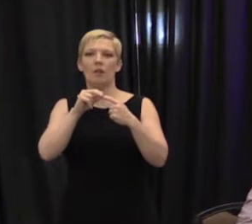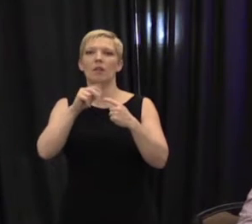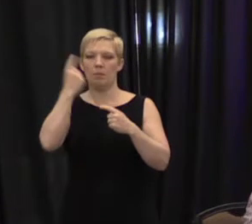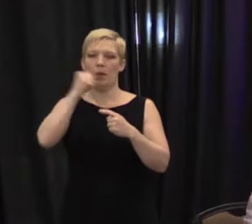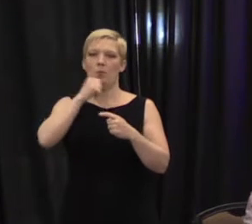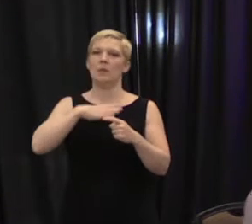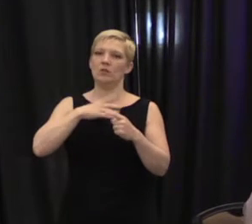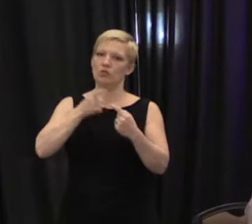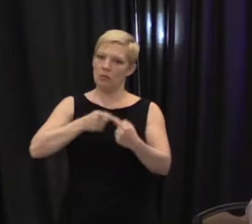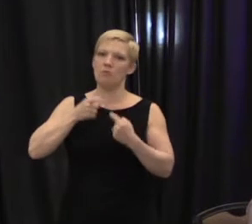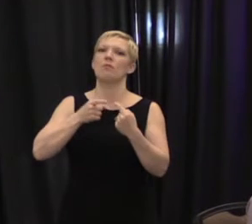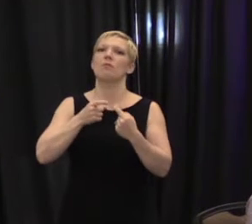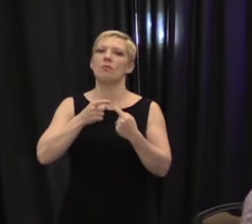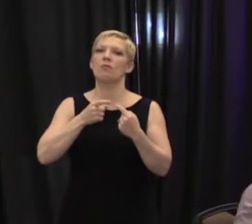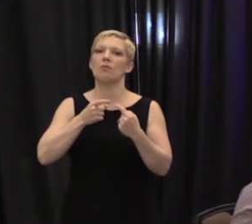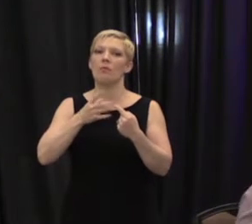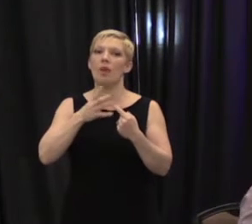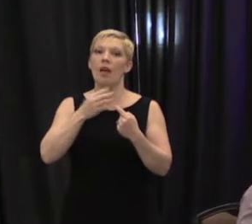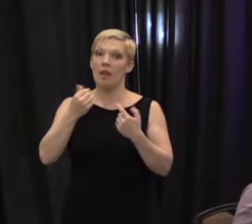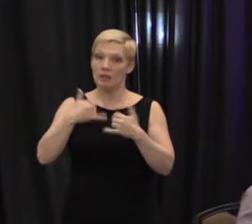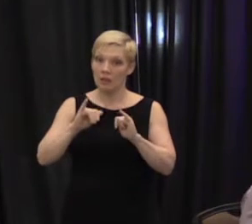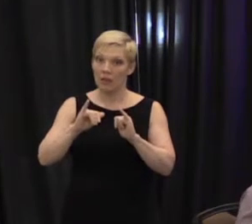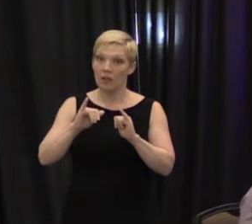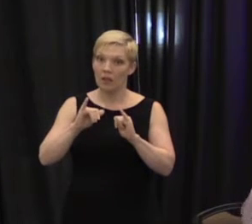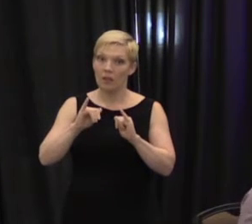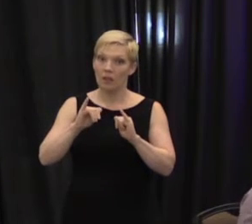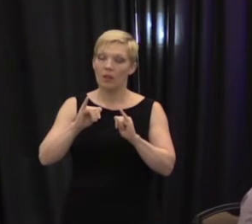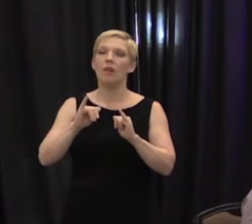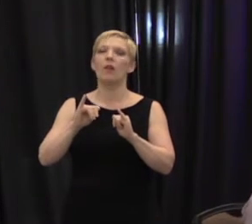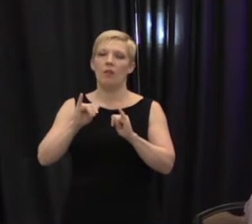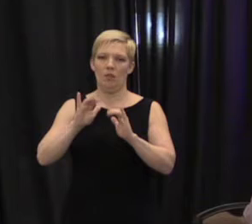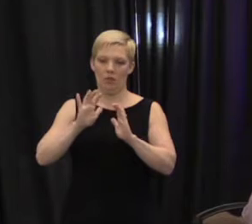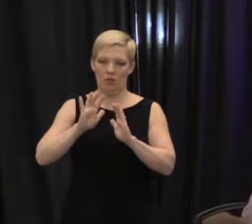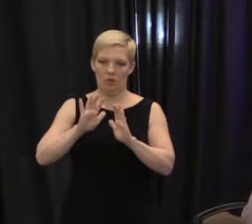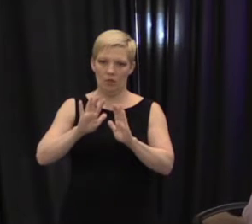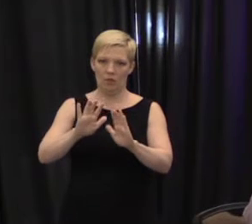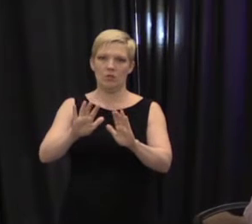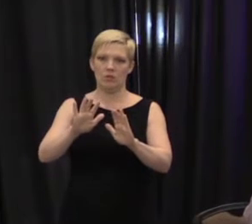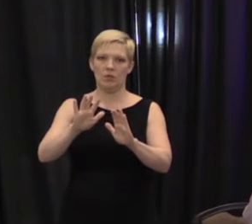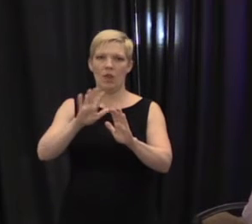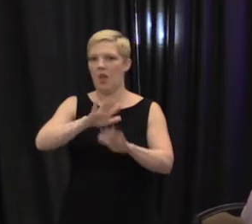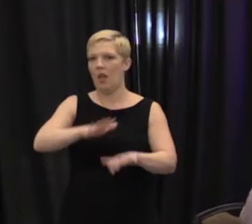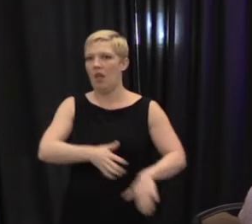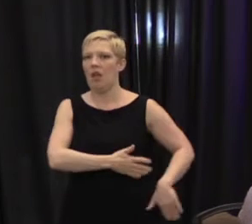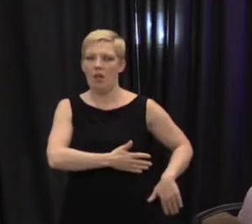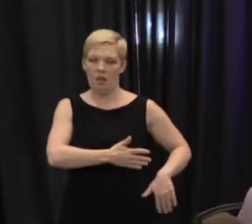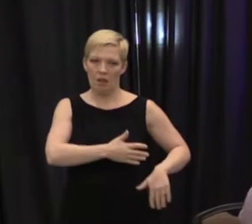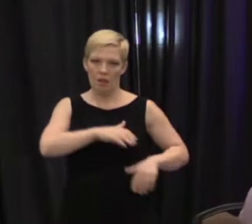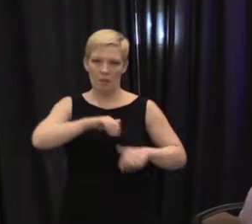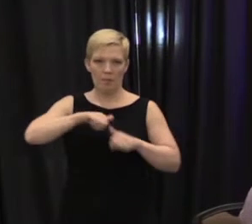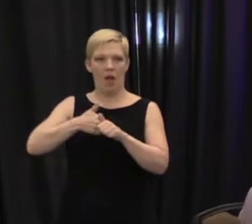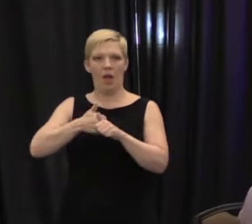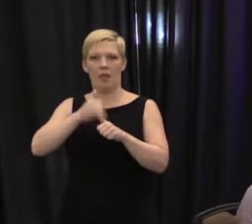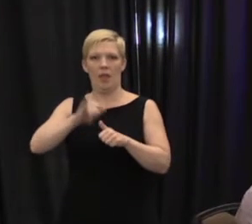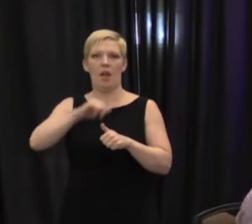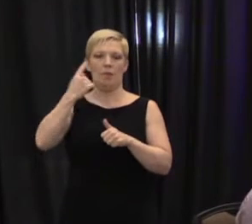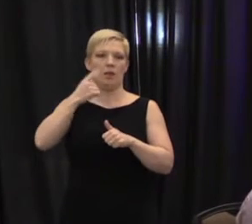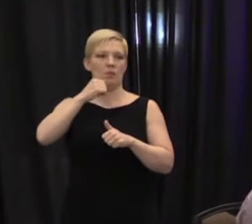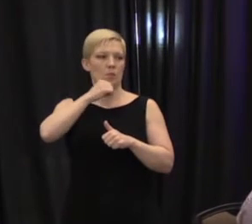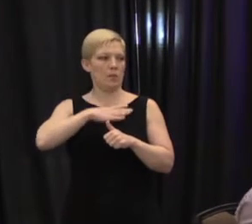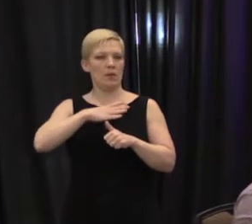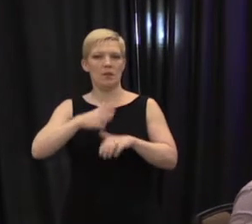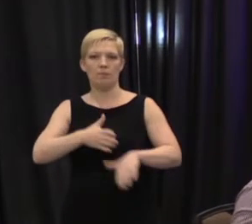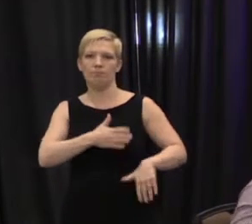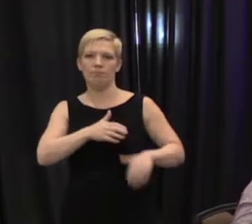struggle, right? Meanwhile, pushing those same sisters behind them in the struggle. So I want to your